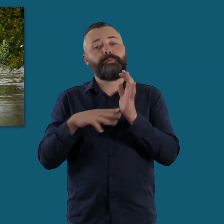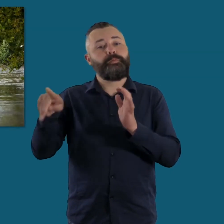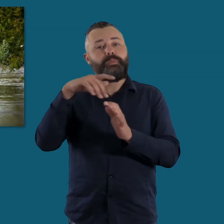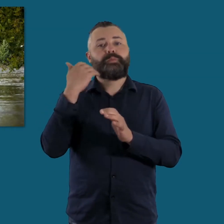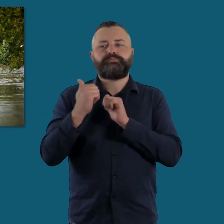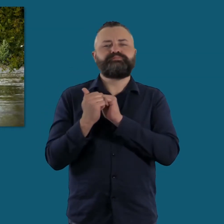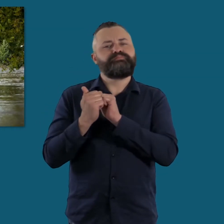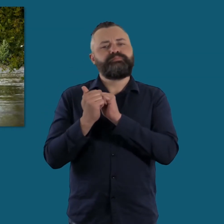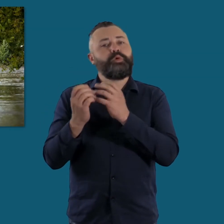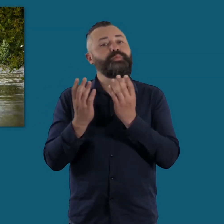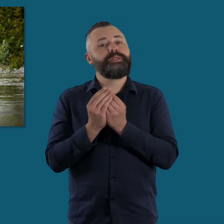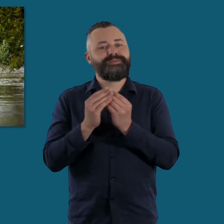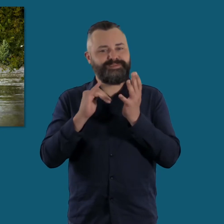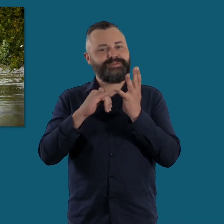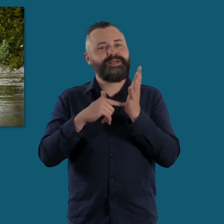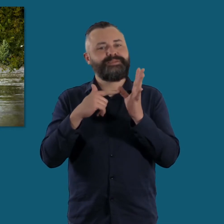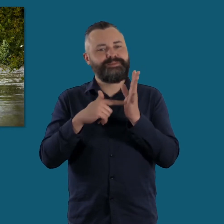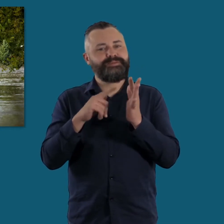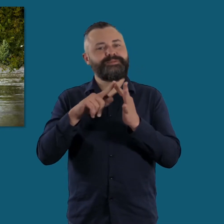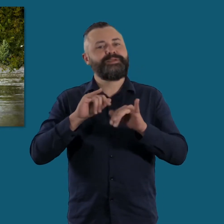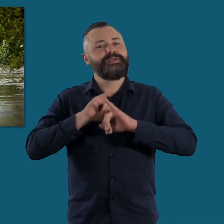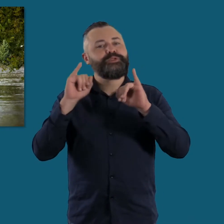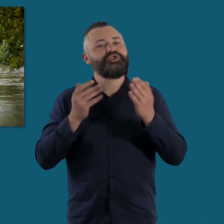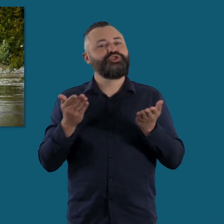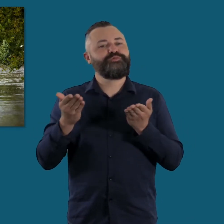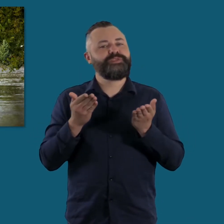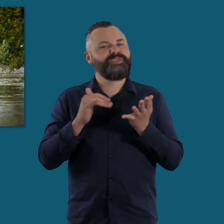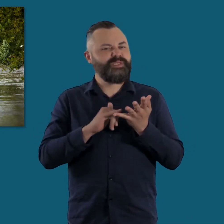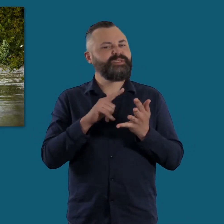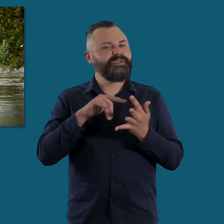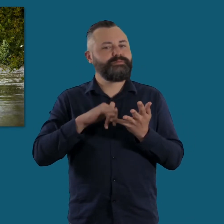SES manages responses to emergencies, assisting the community.